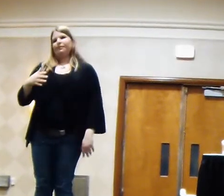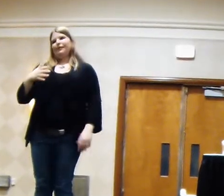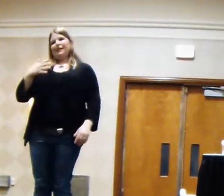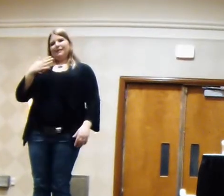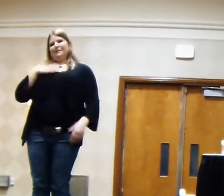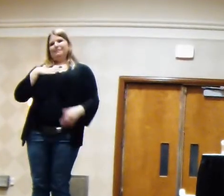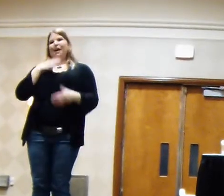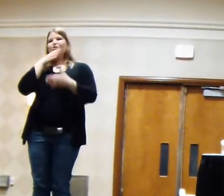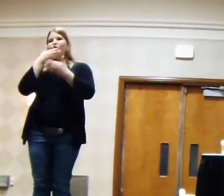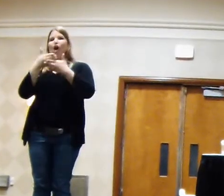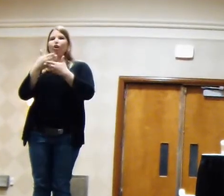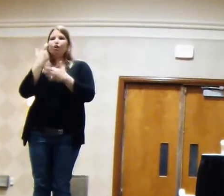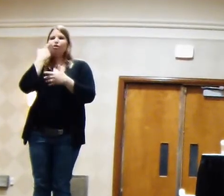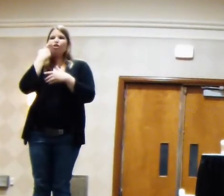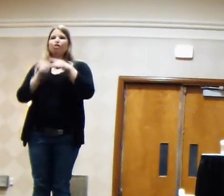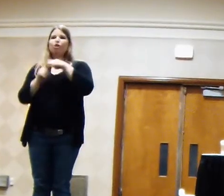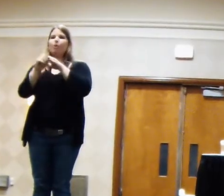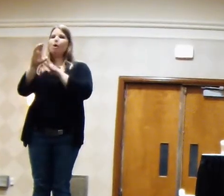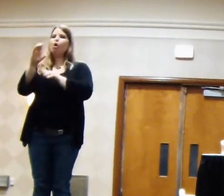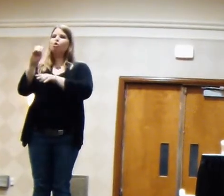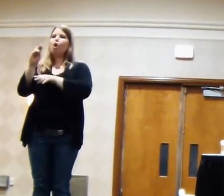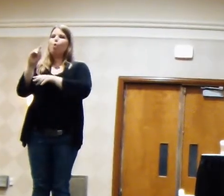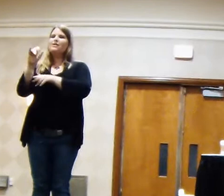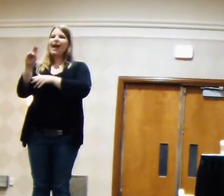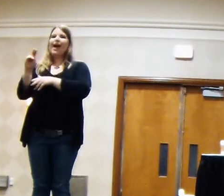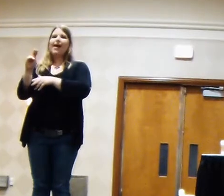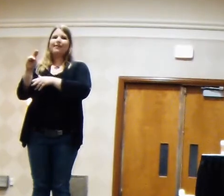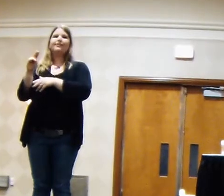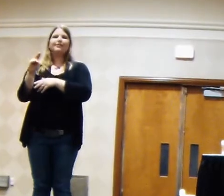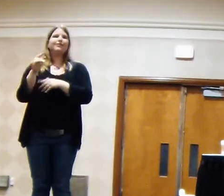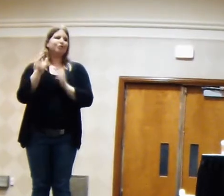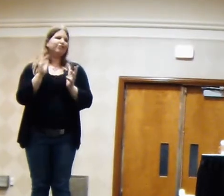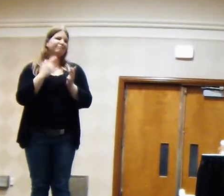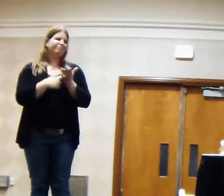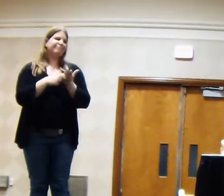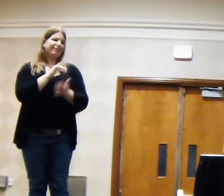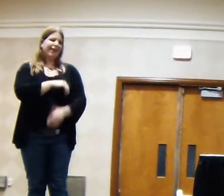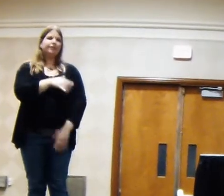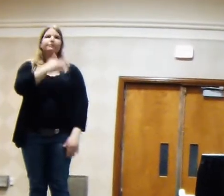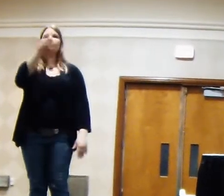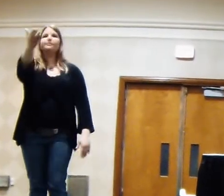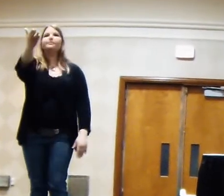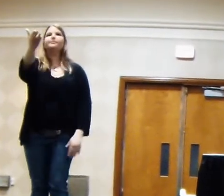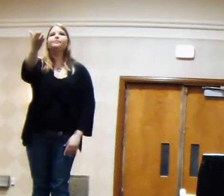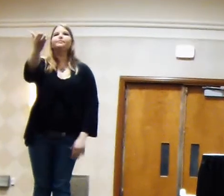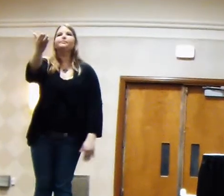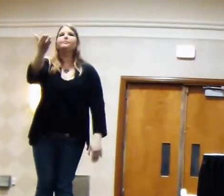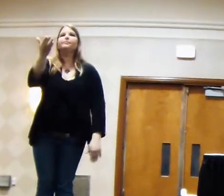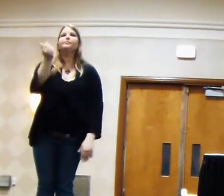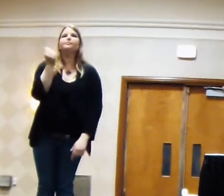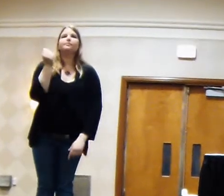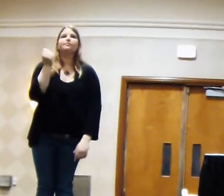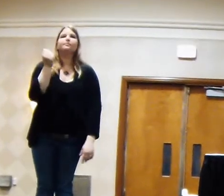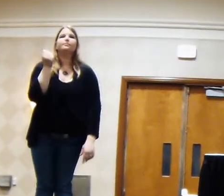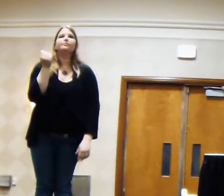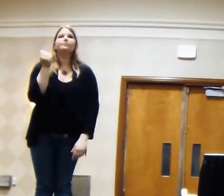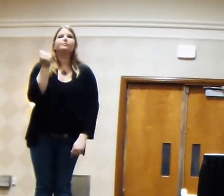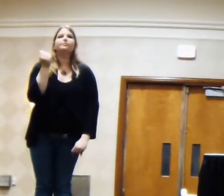did a whole bit about that. Yeah. Hi there. Hi. About